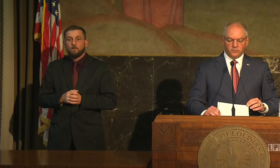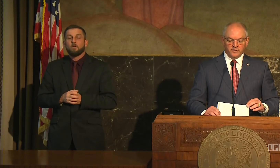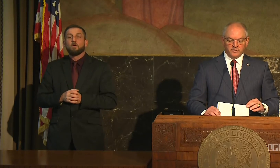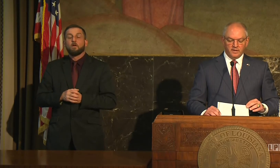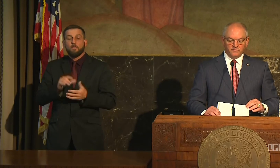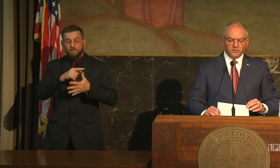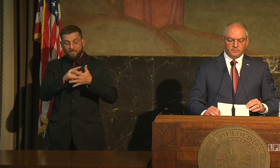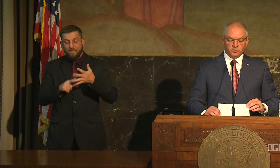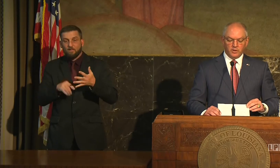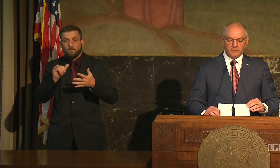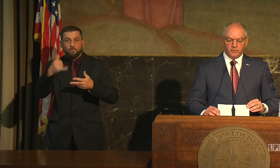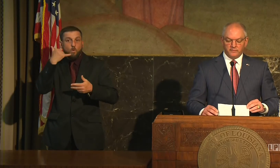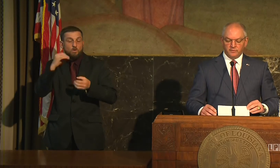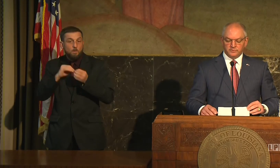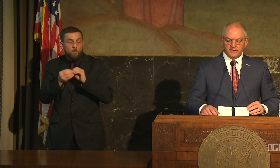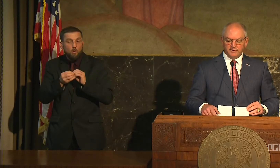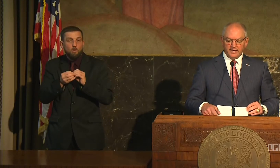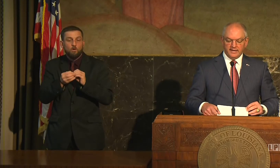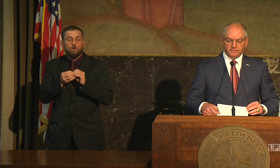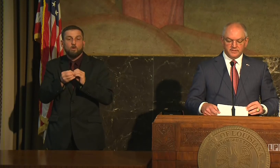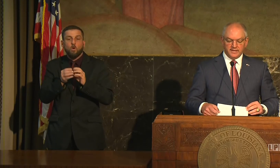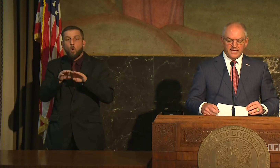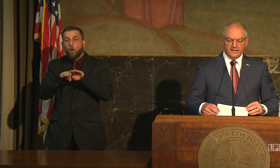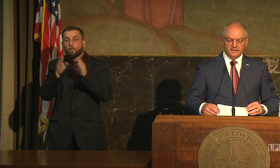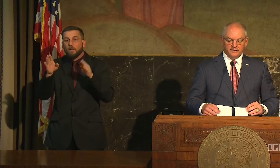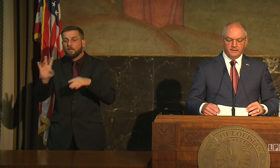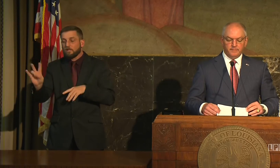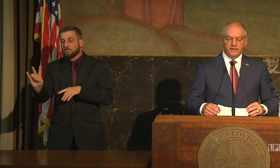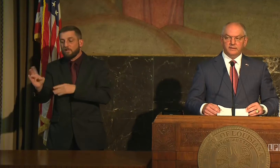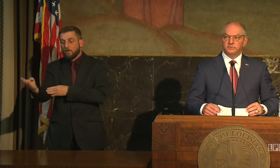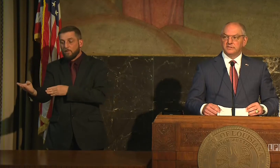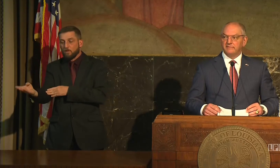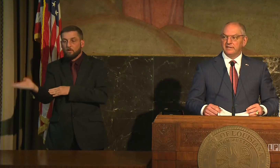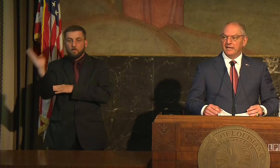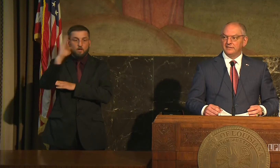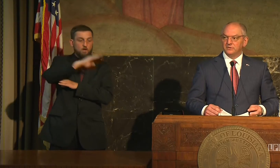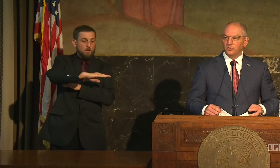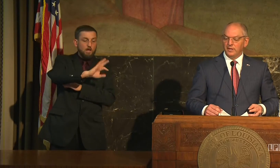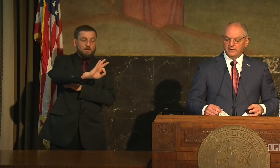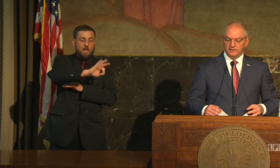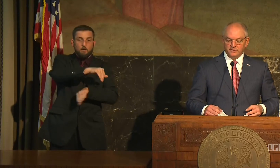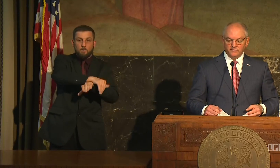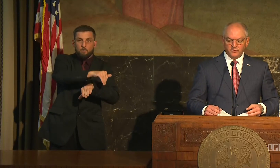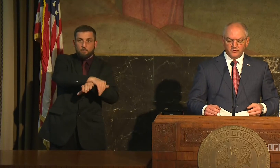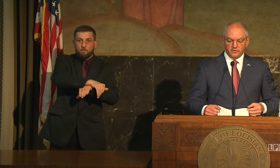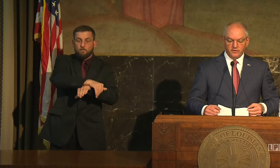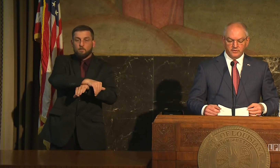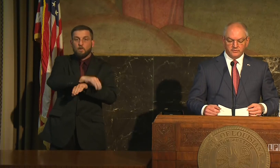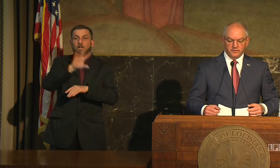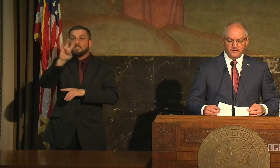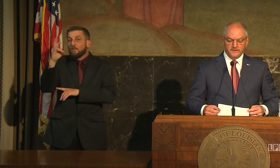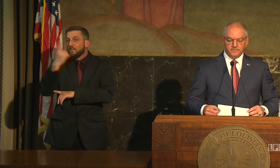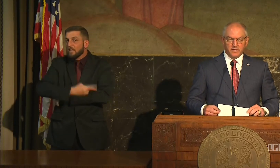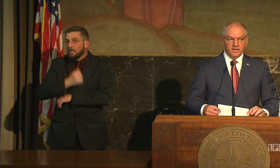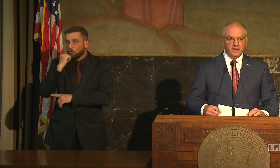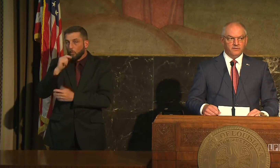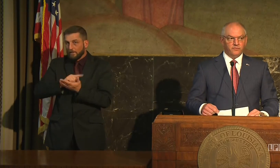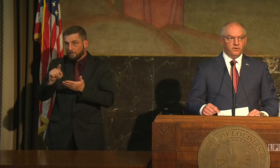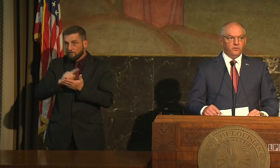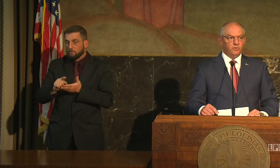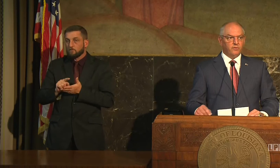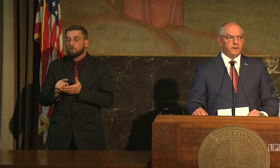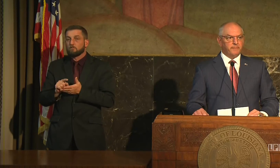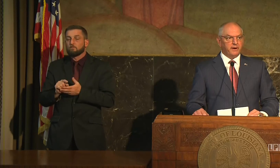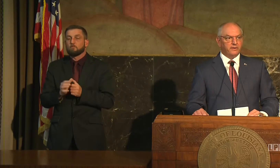These toll-free telephone numbers will operate from 7 a.m. to 9 p.m. 7 days a week until further notice.